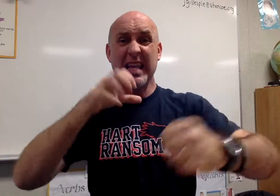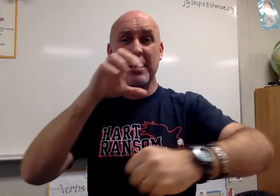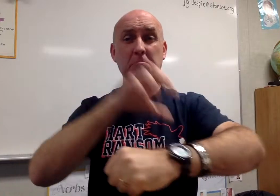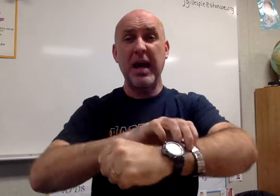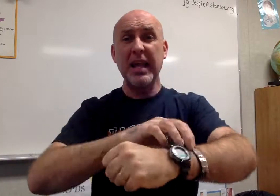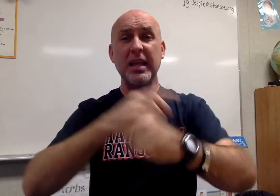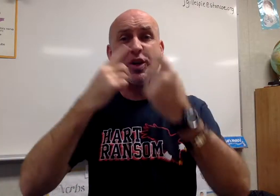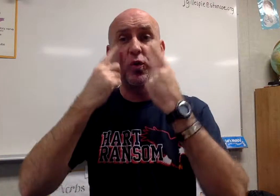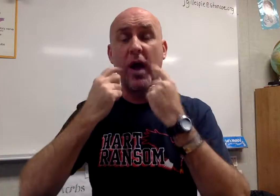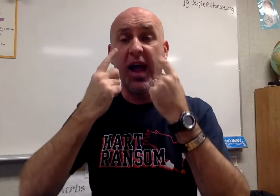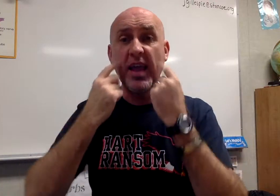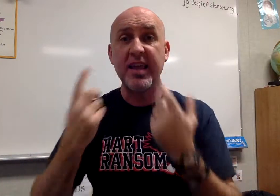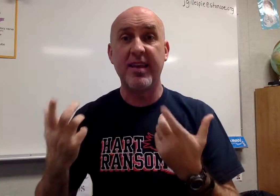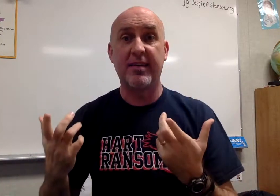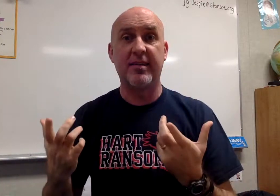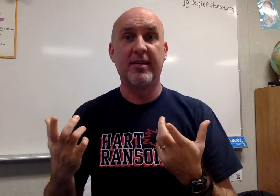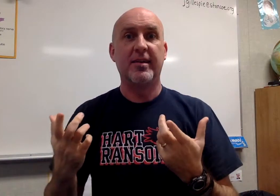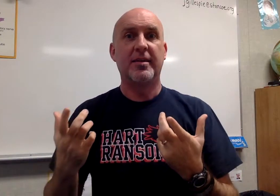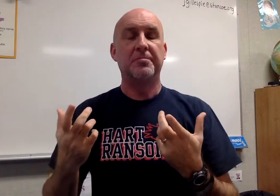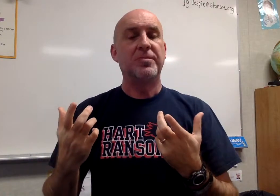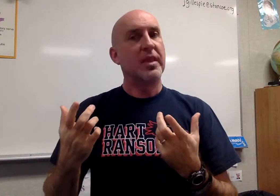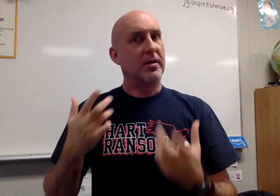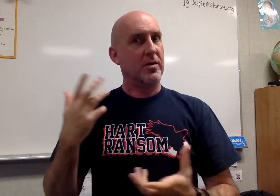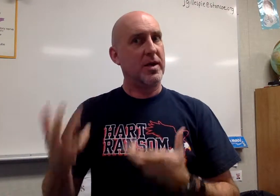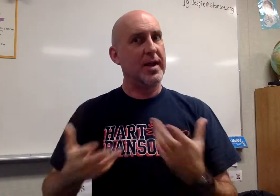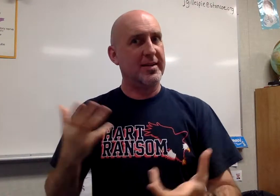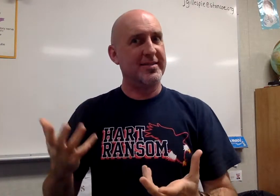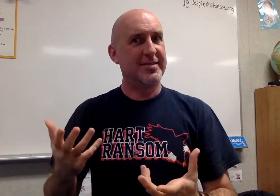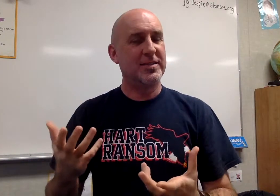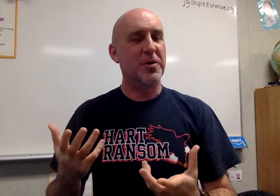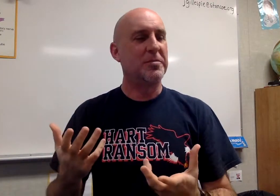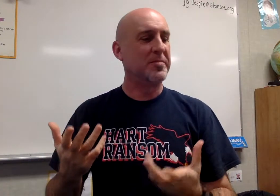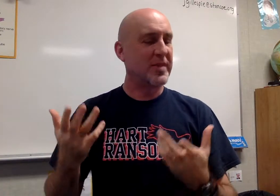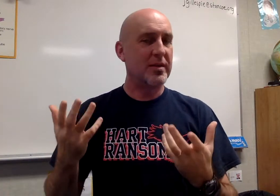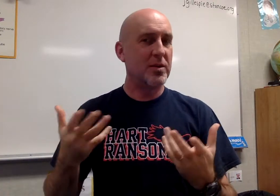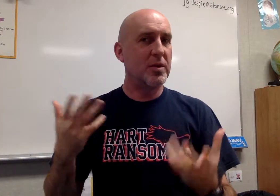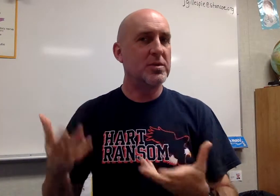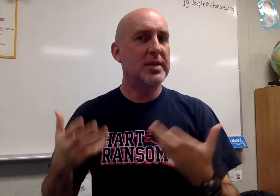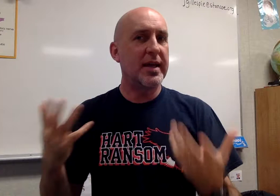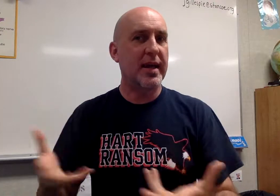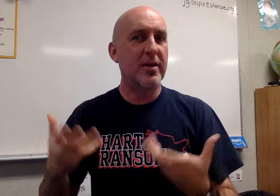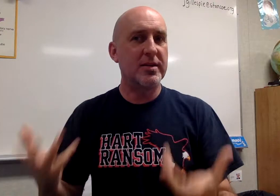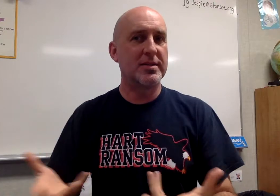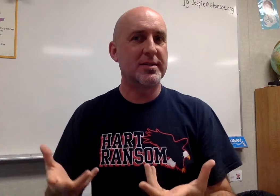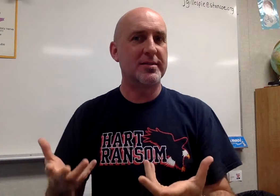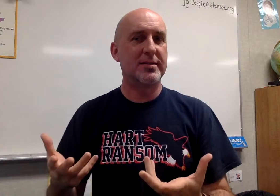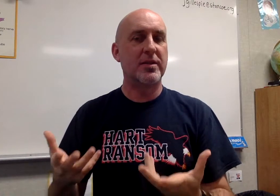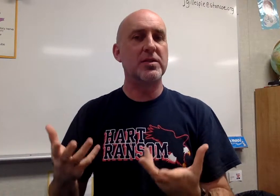hitting, biting, crying. All right. So, do you understand how this